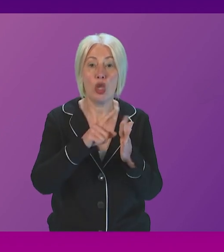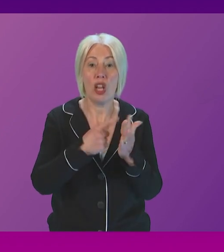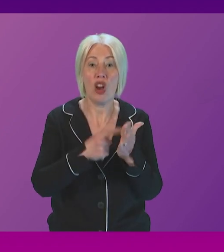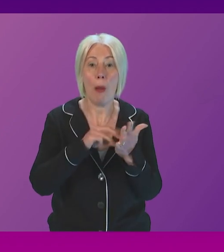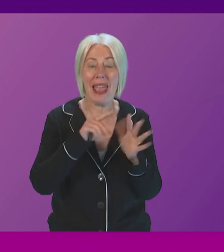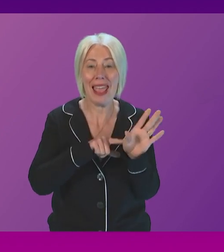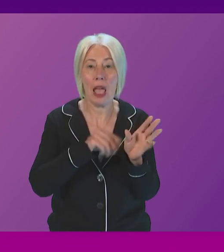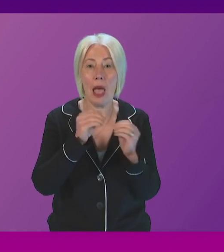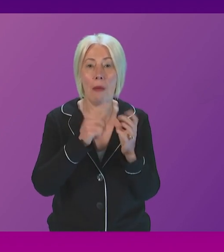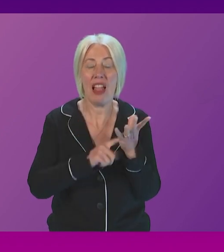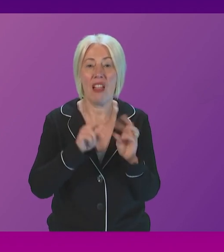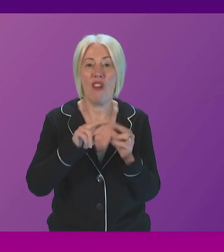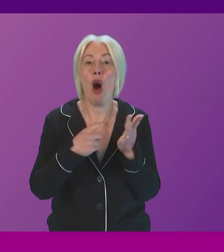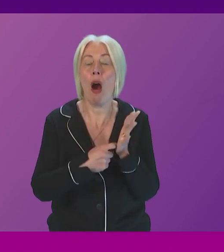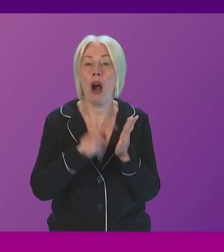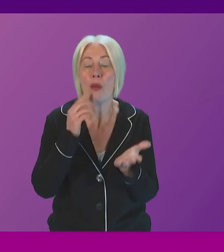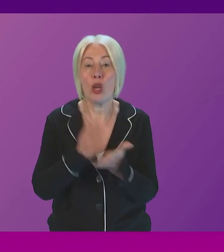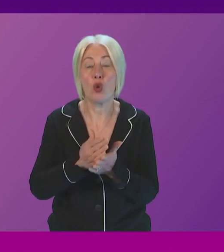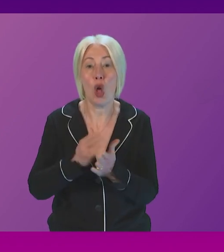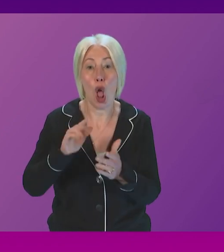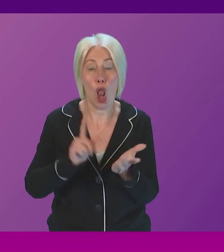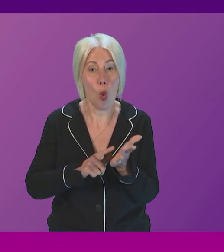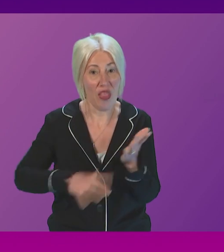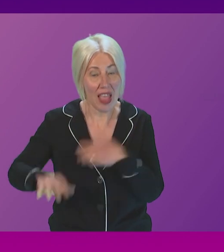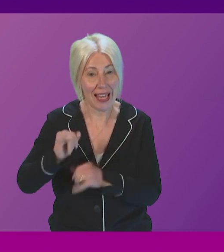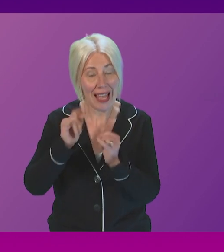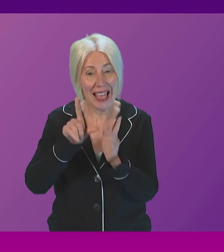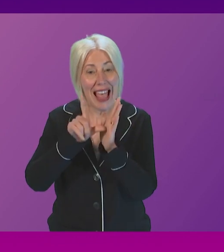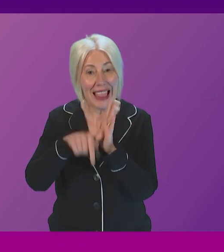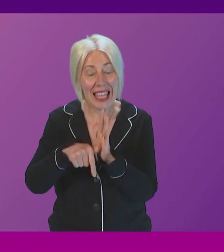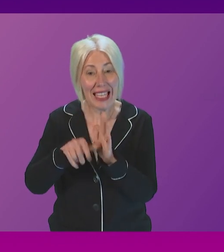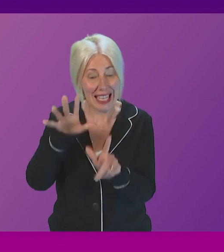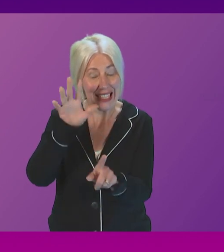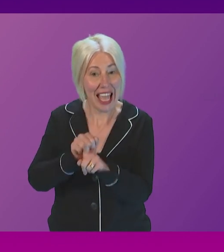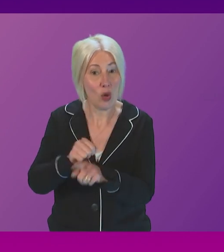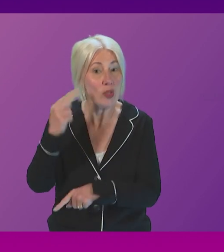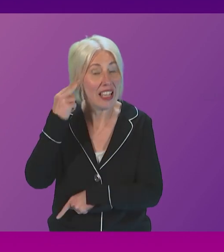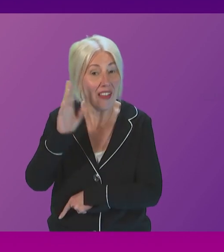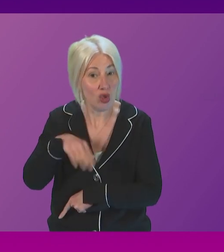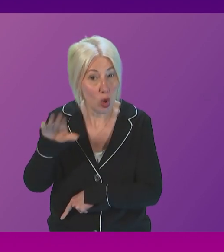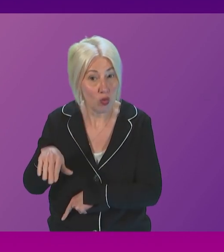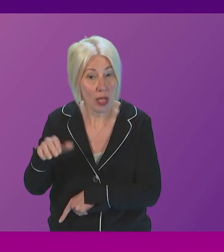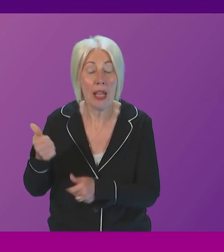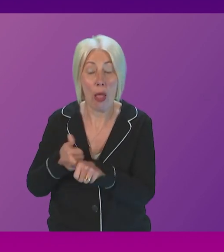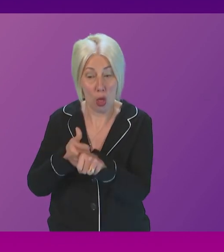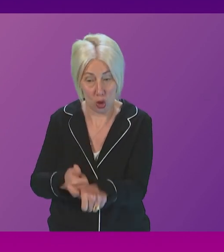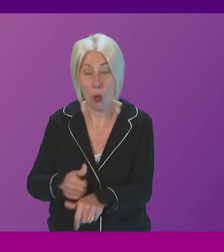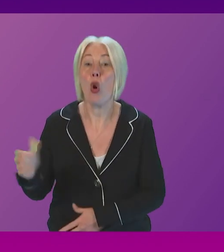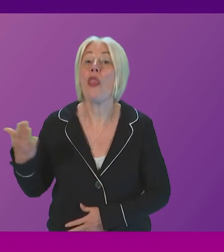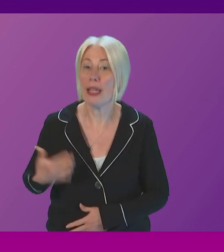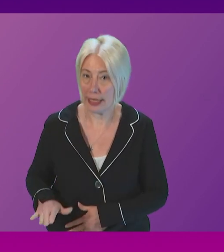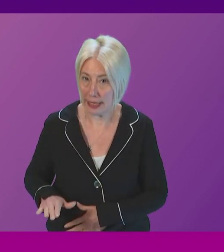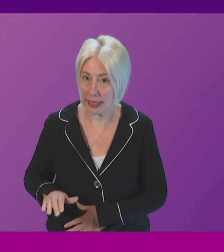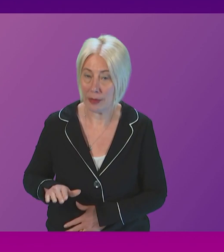on ensuring that Lothian late-diagnosed deaf children get the support that they need. This debate will be